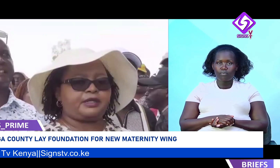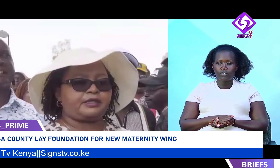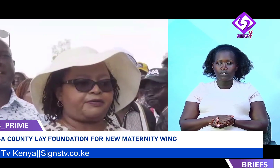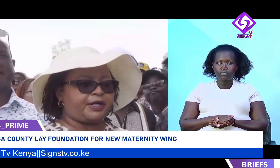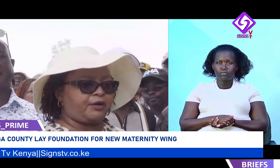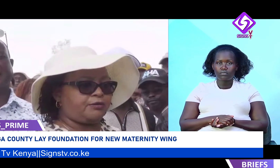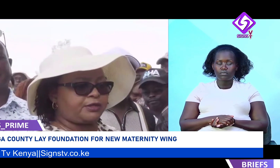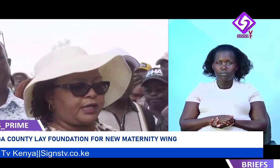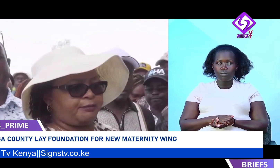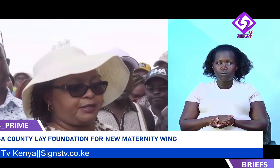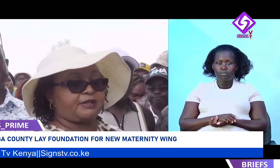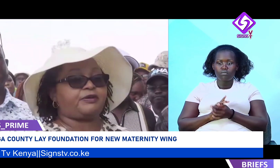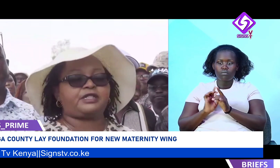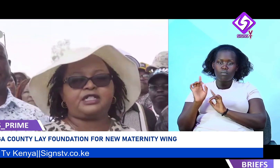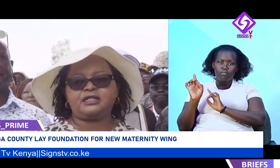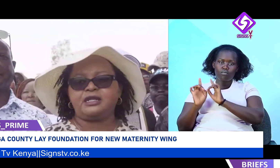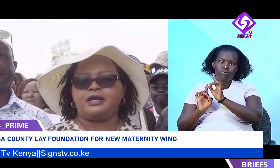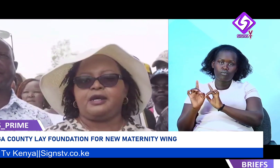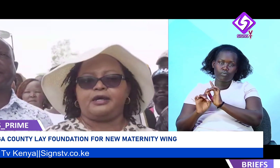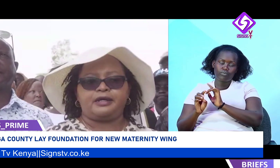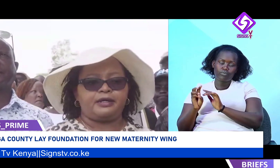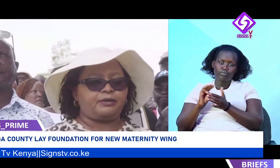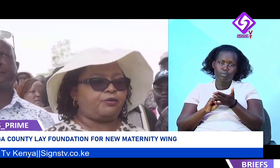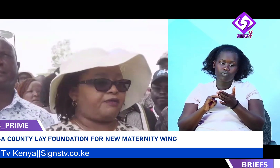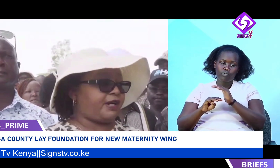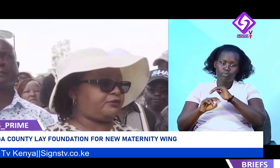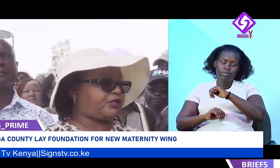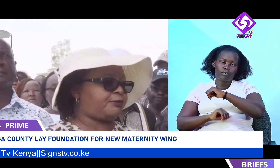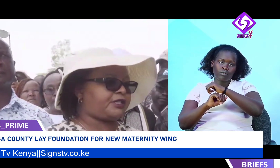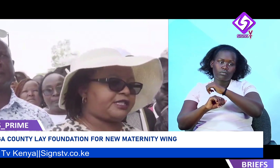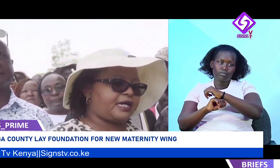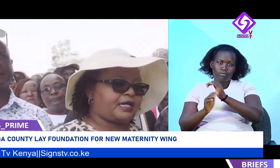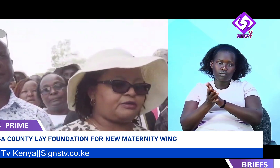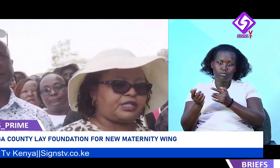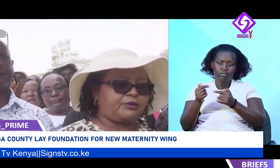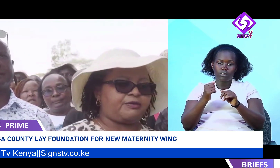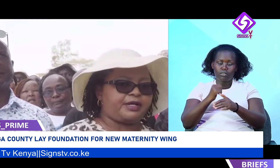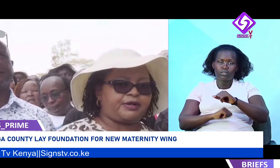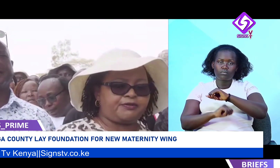The Safaricom's M-Pesa Foundation, who have come to support Kirinyaga County, and we're very